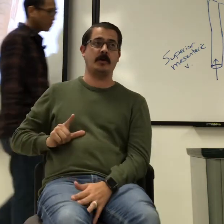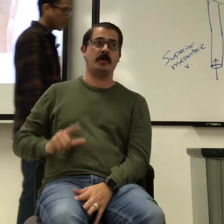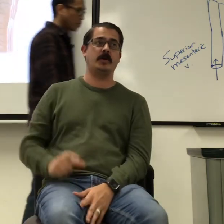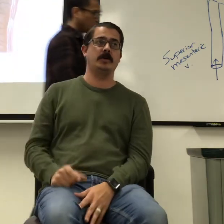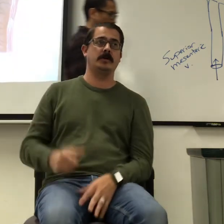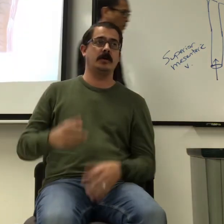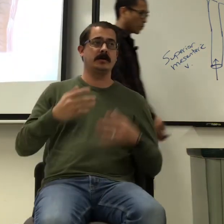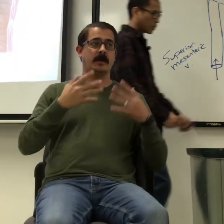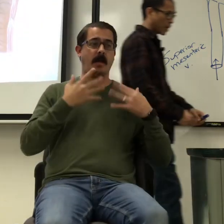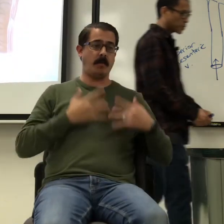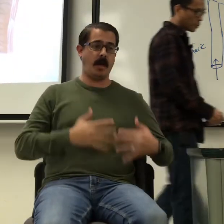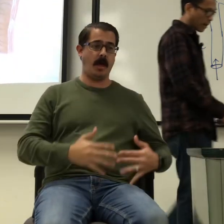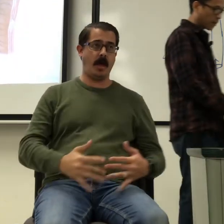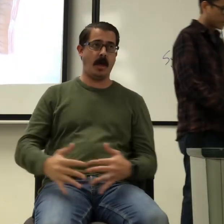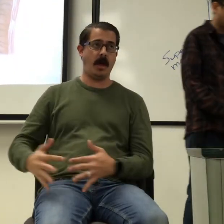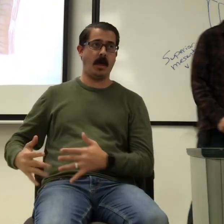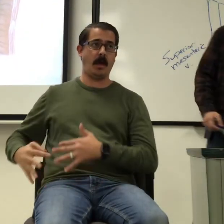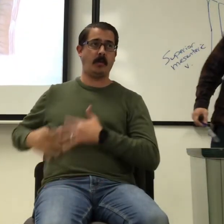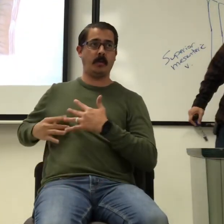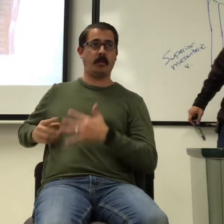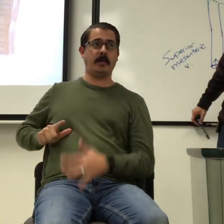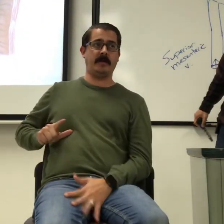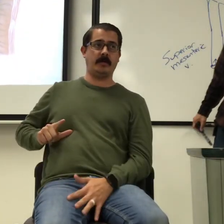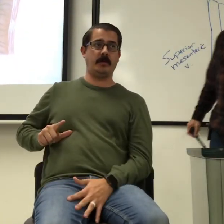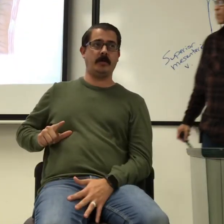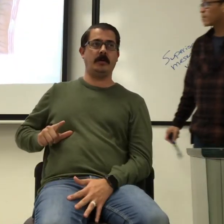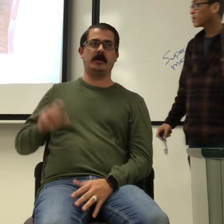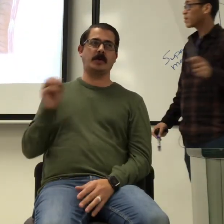But even though there's no directional arrows on here,